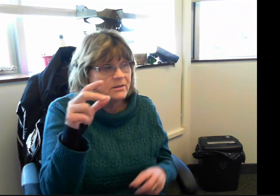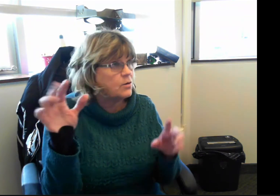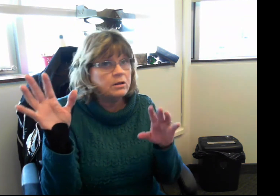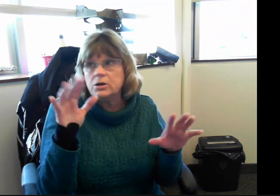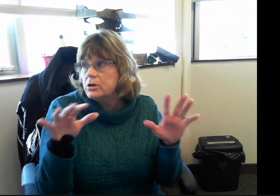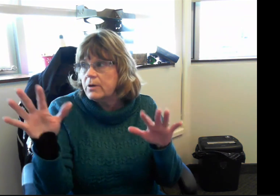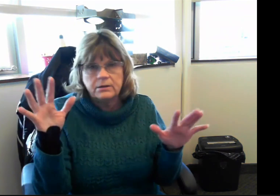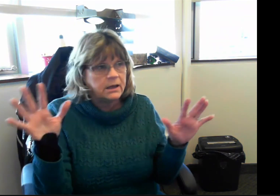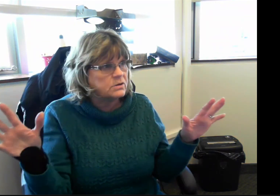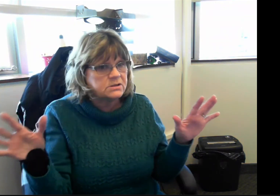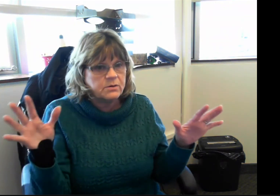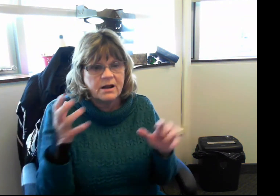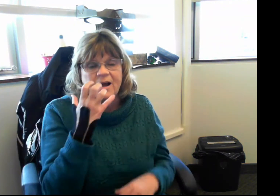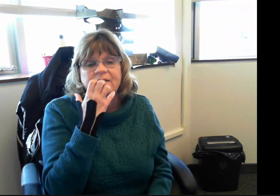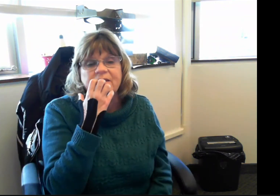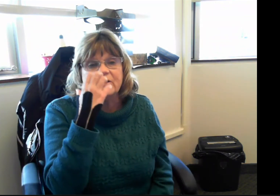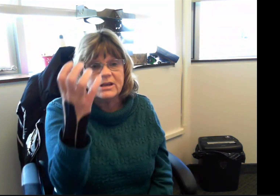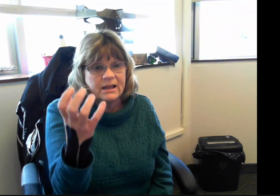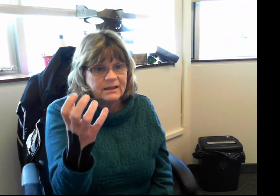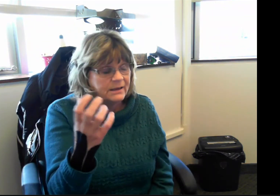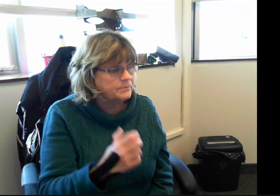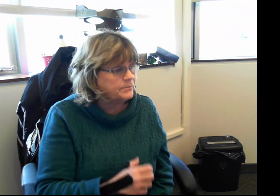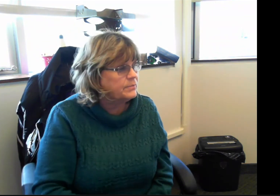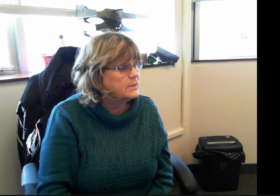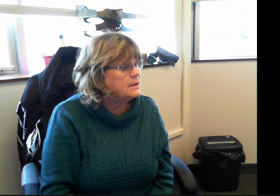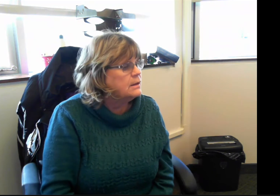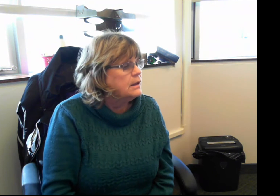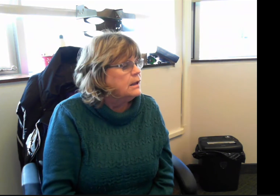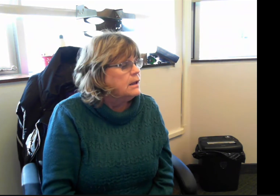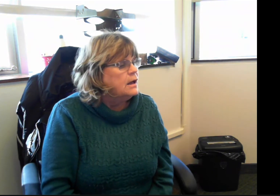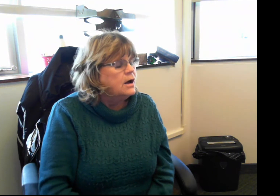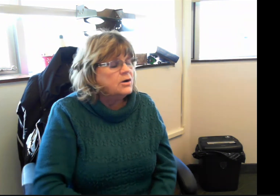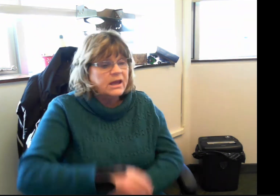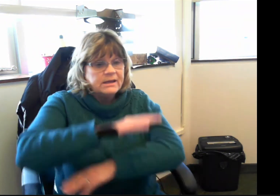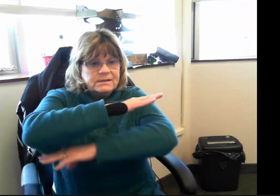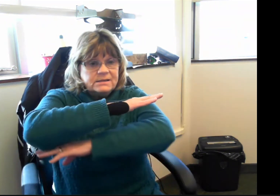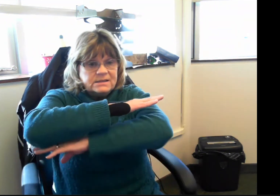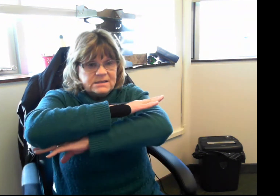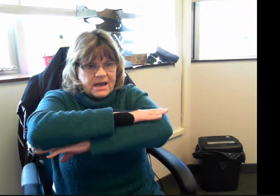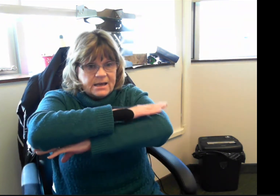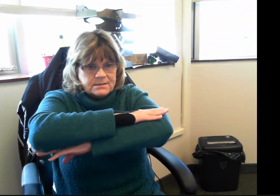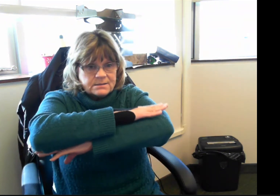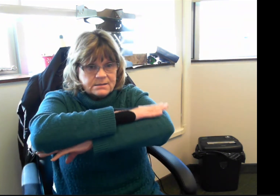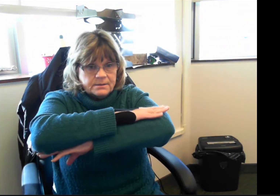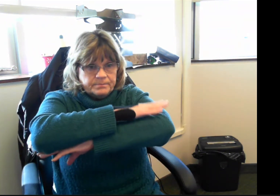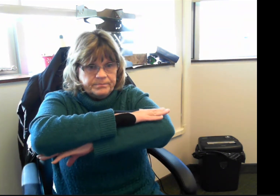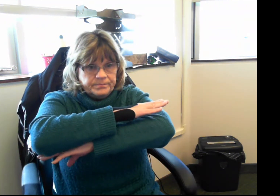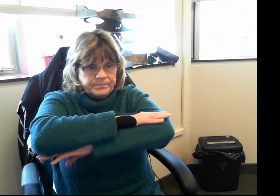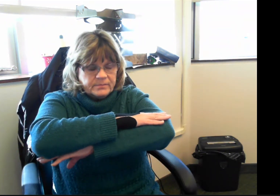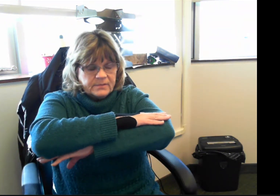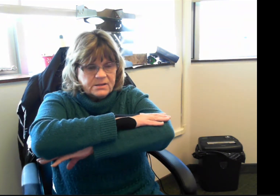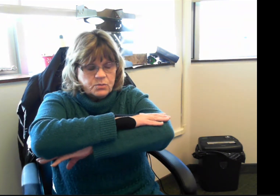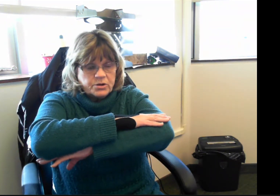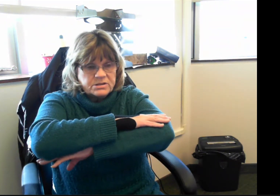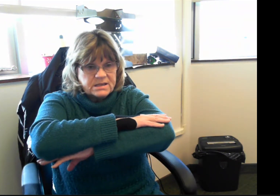And they're all looking around like, what's going on? They're yelling. Okay, desk. It's where you